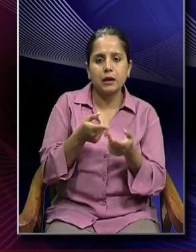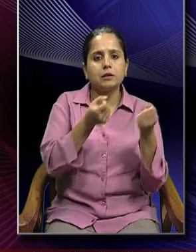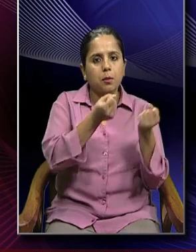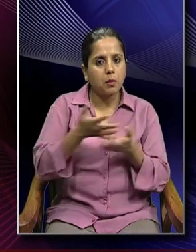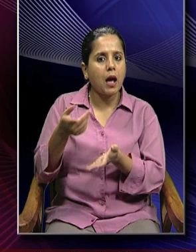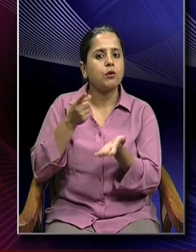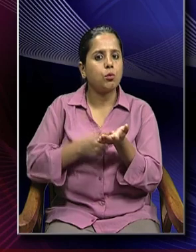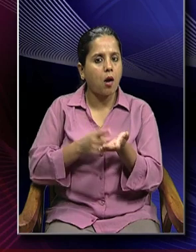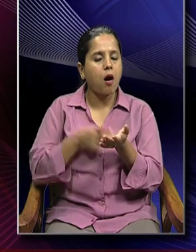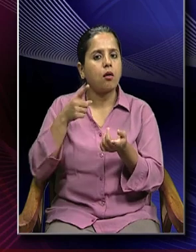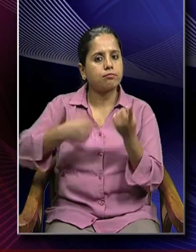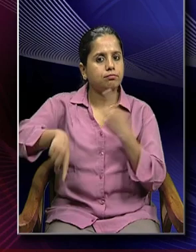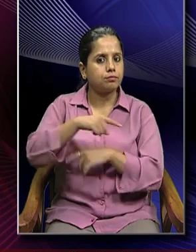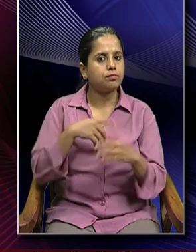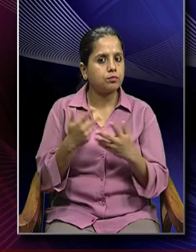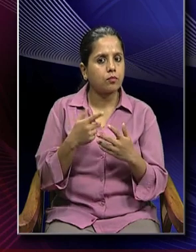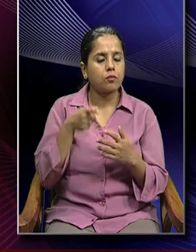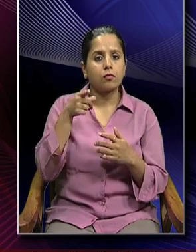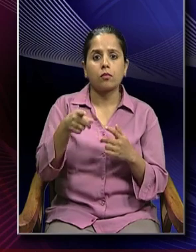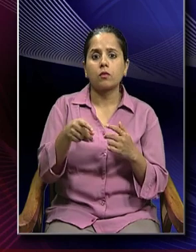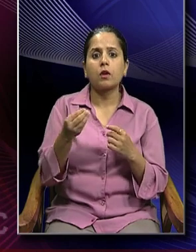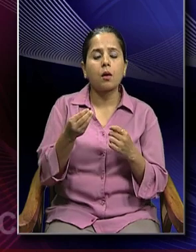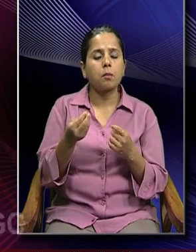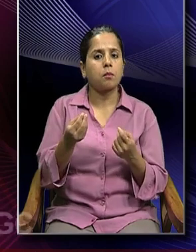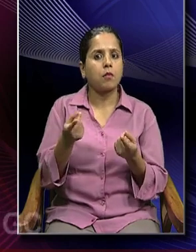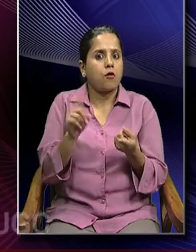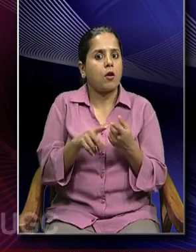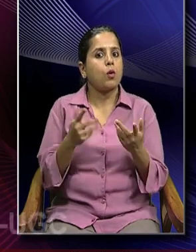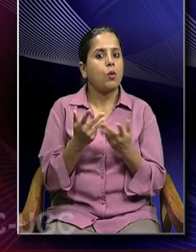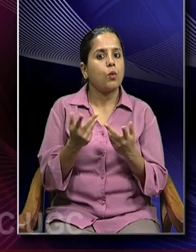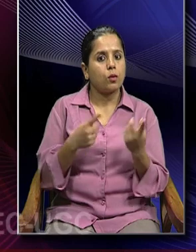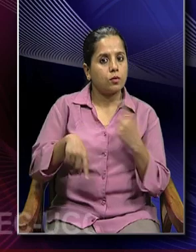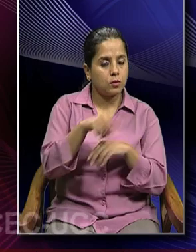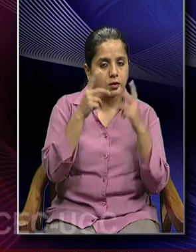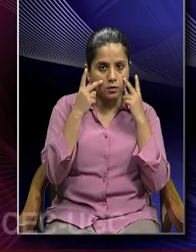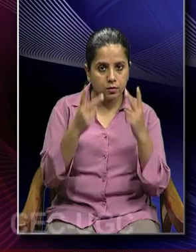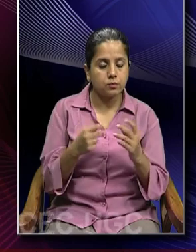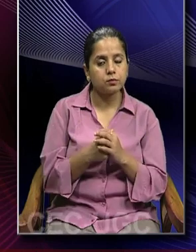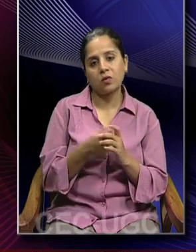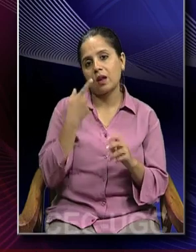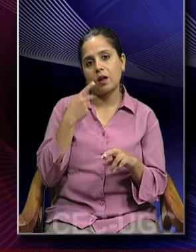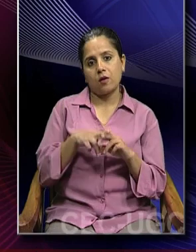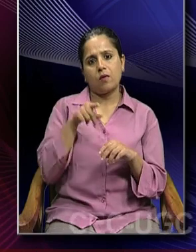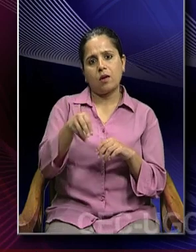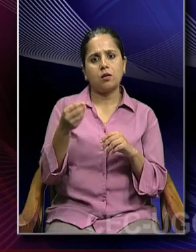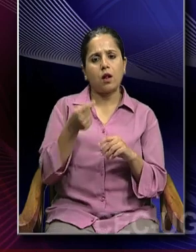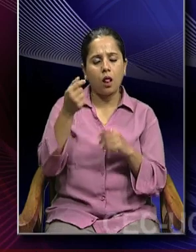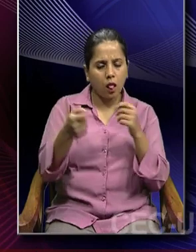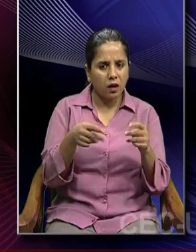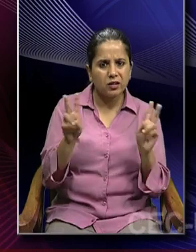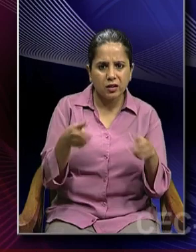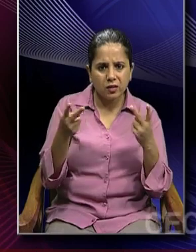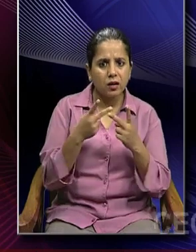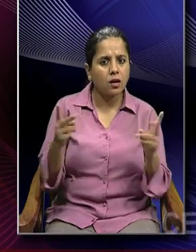demand cycle in the market? What is the shakeout effect? If there is some irregularity in demand and